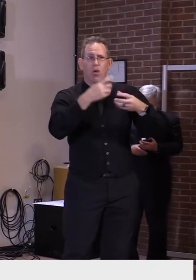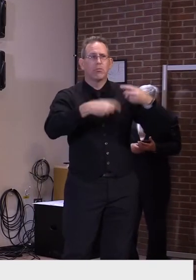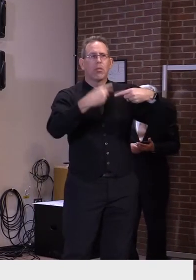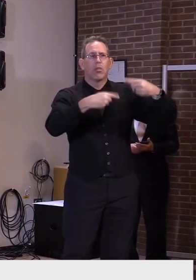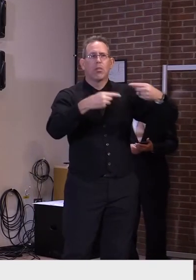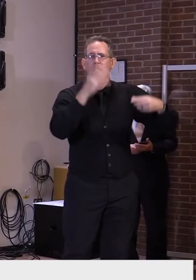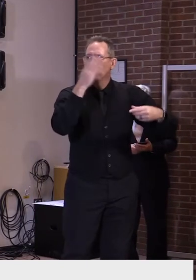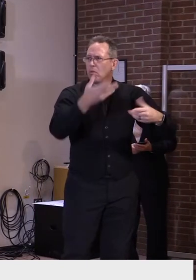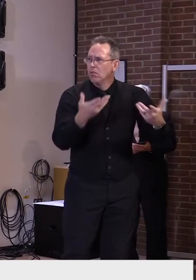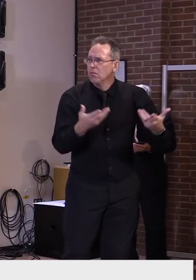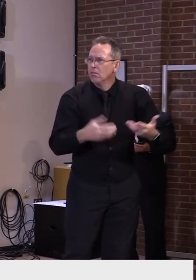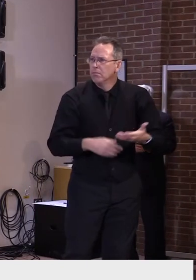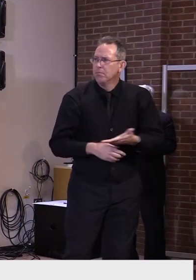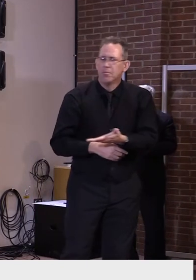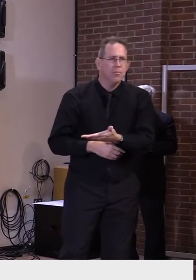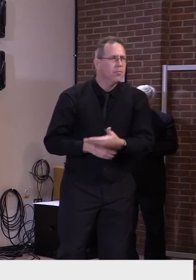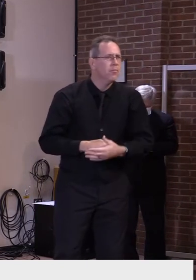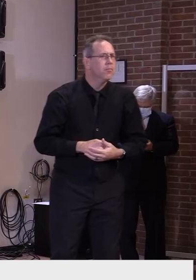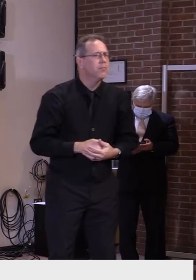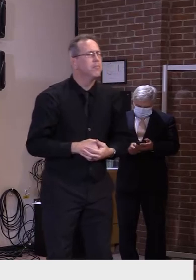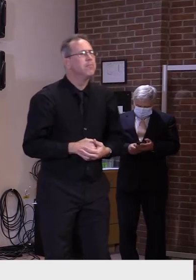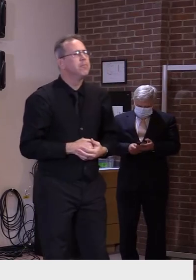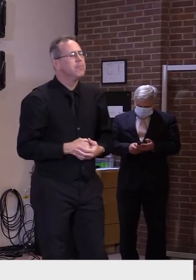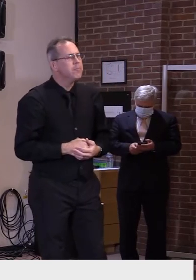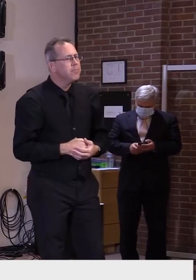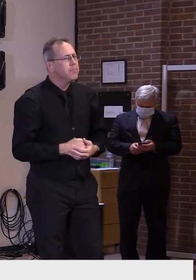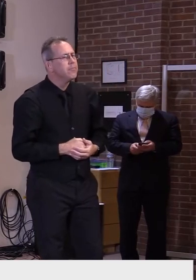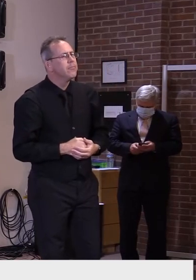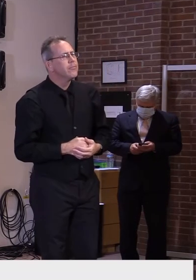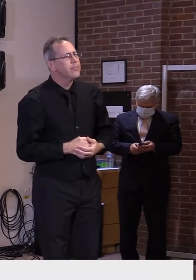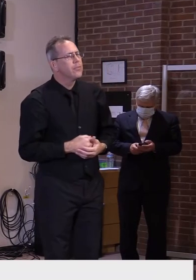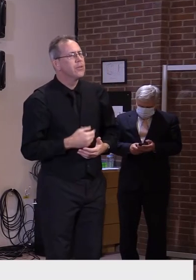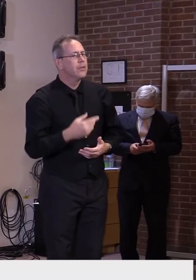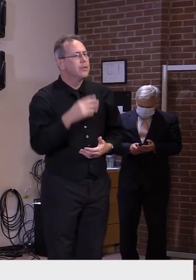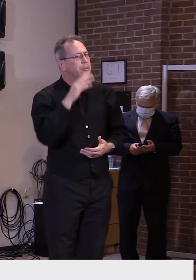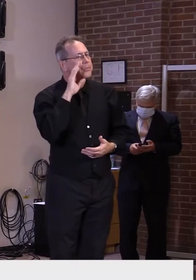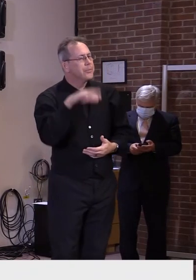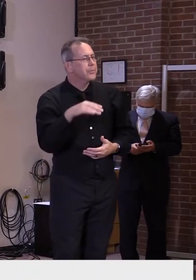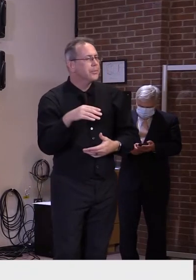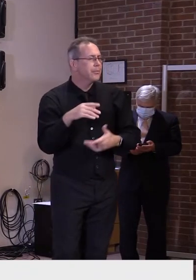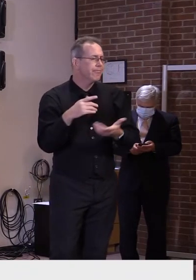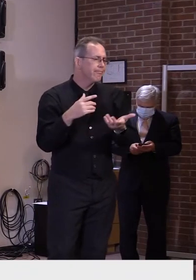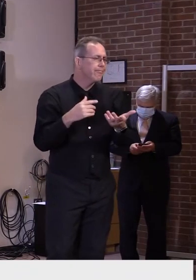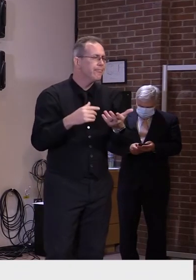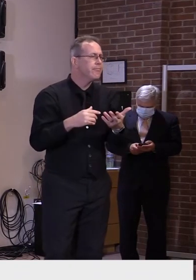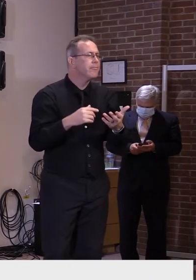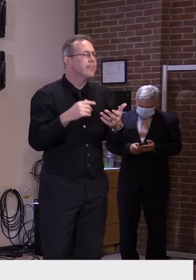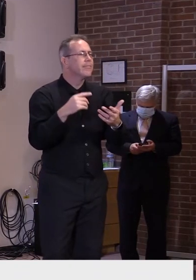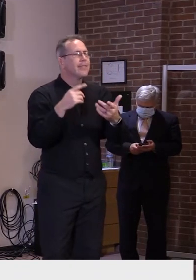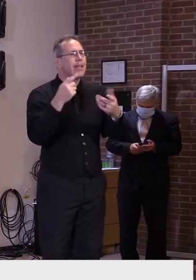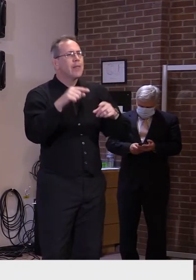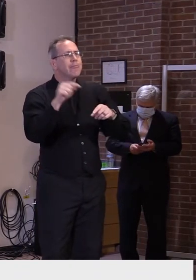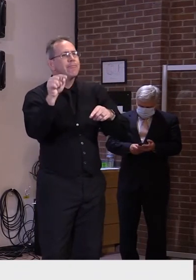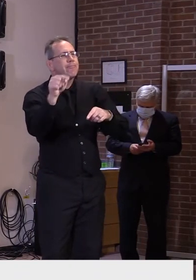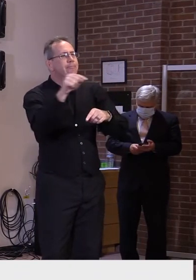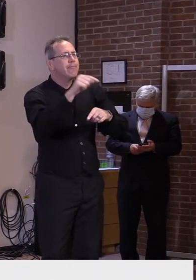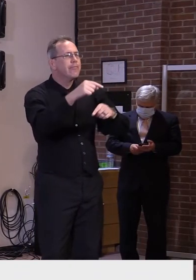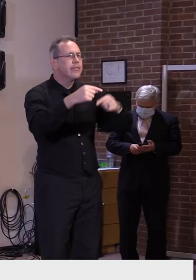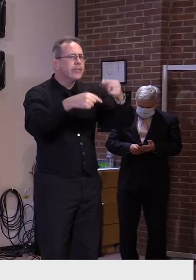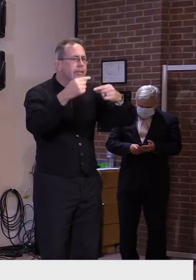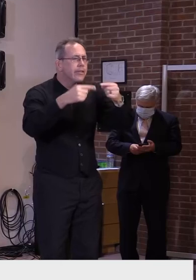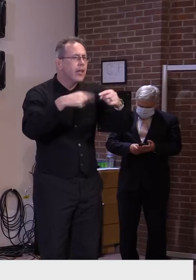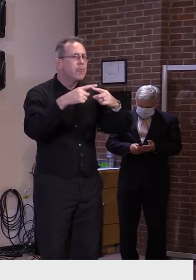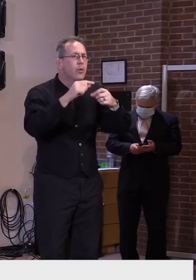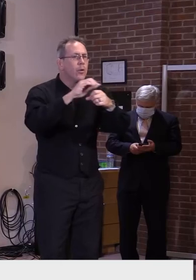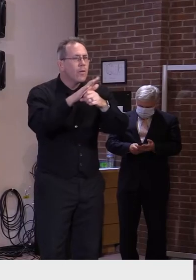discussion is something that we all experience over, whether it's legislative or on local issues or in school boards and so